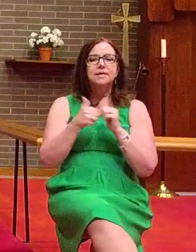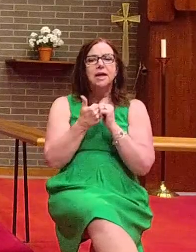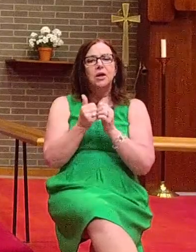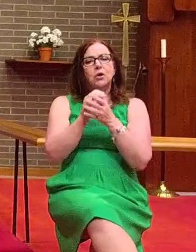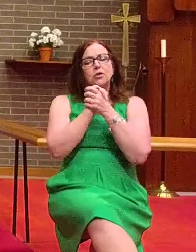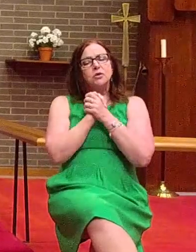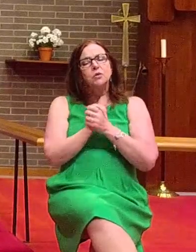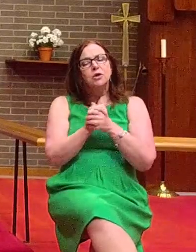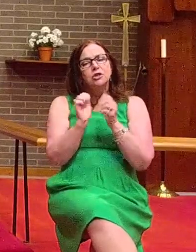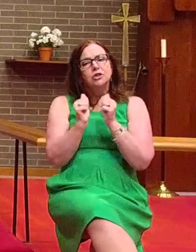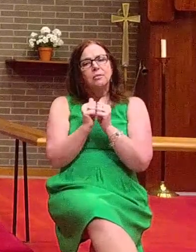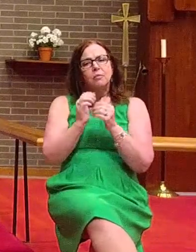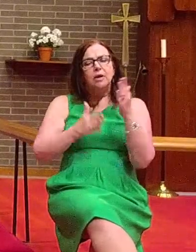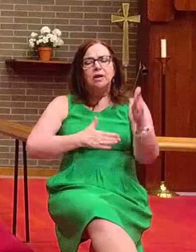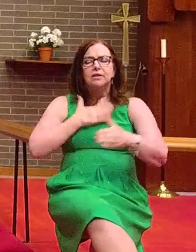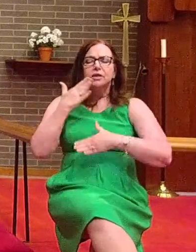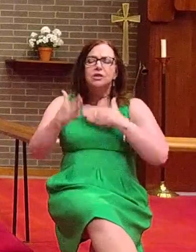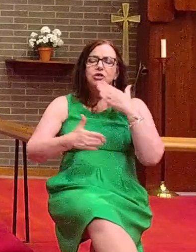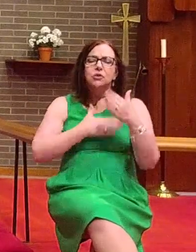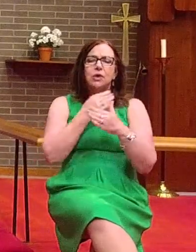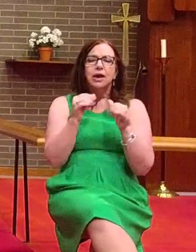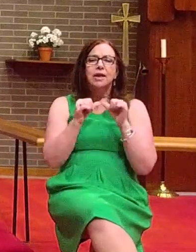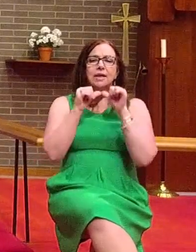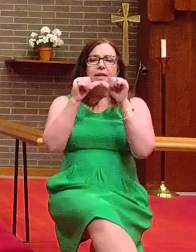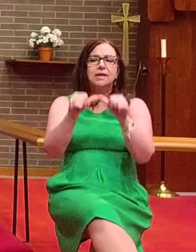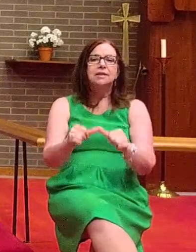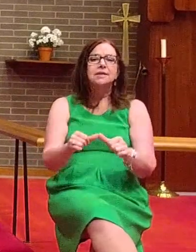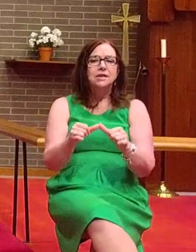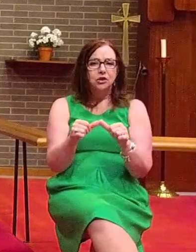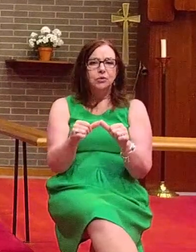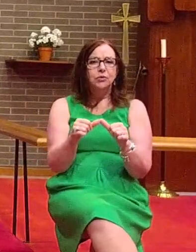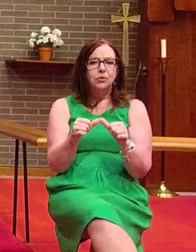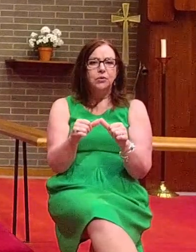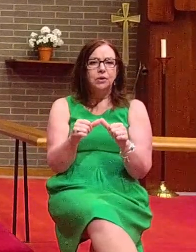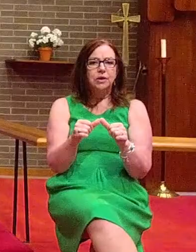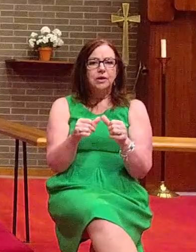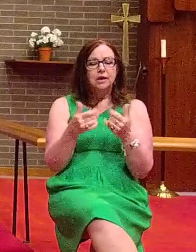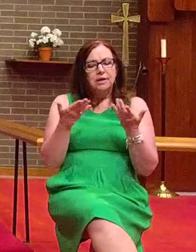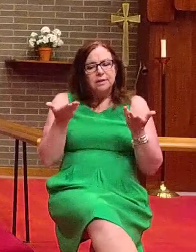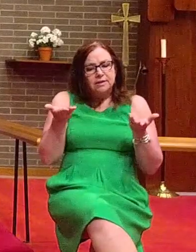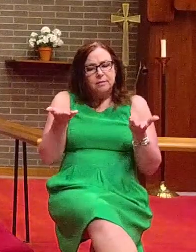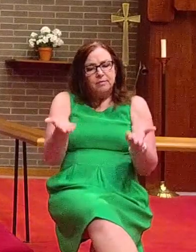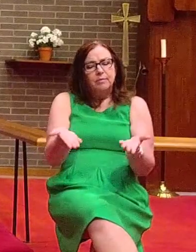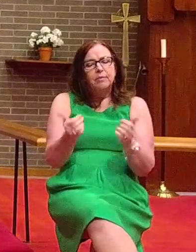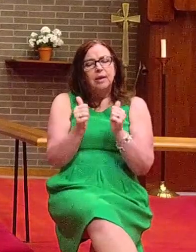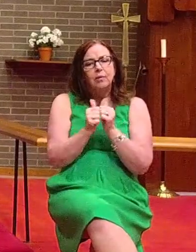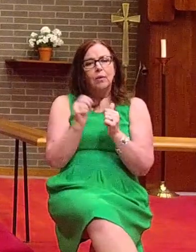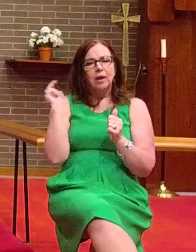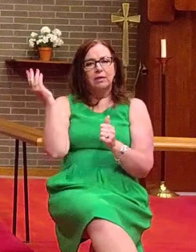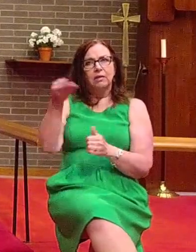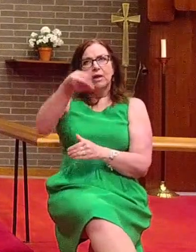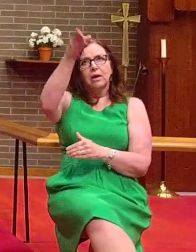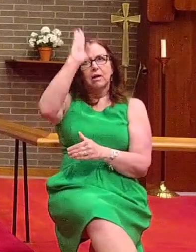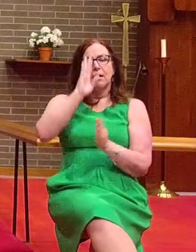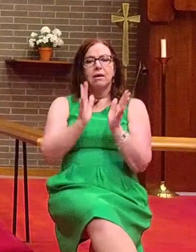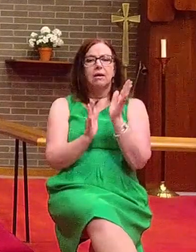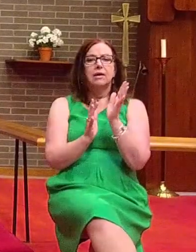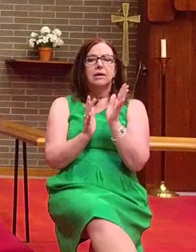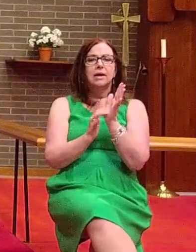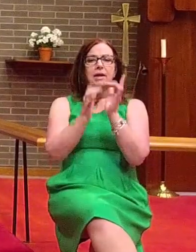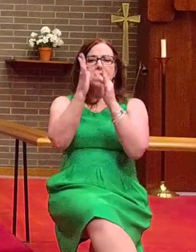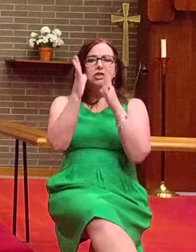joy and continually being in the presence of God. In Jesus'